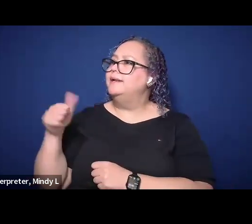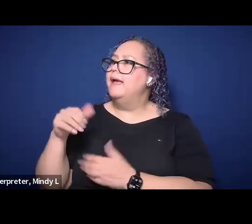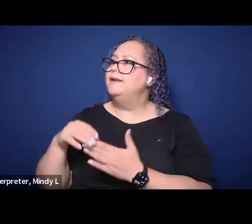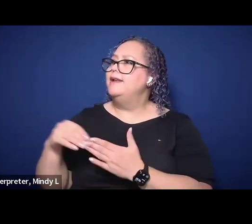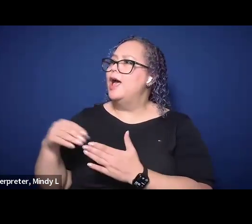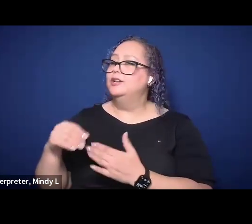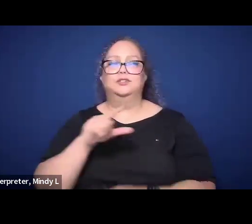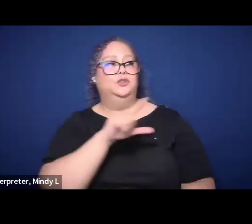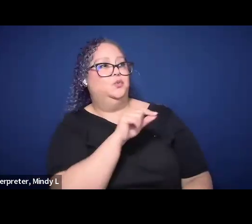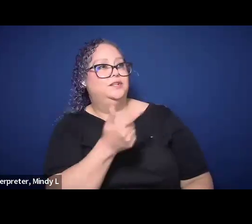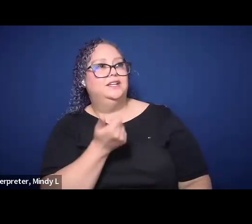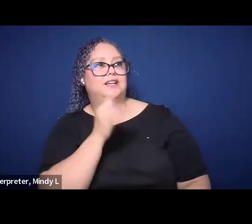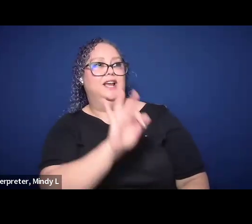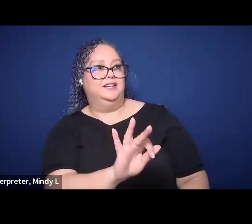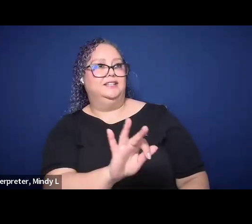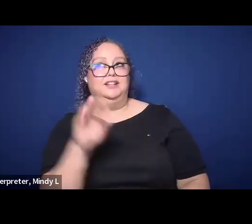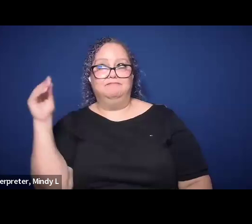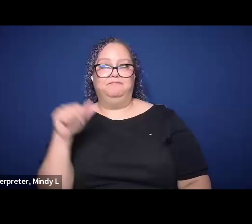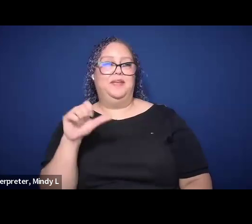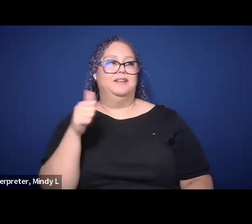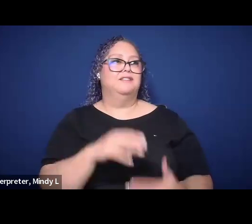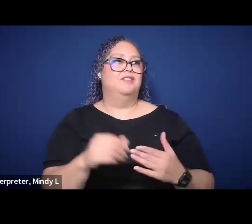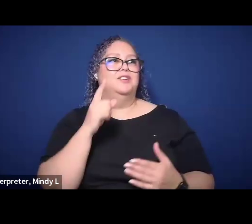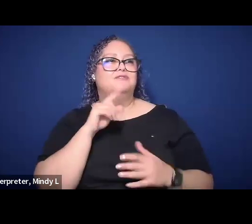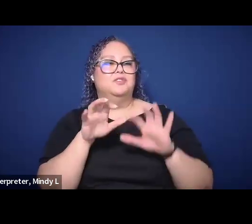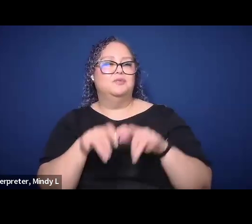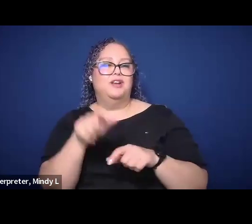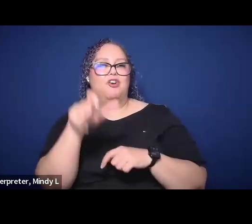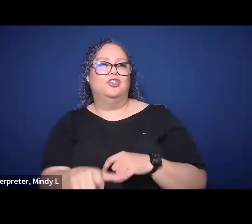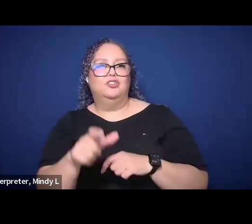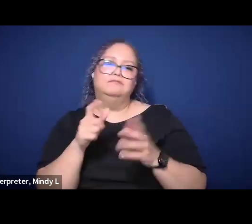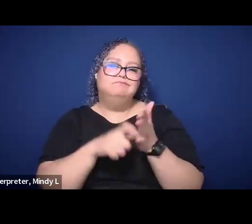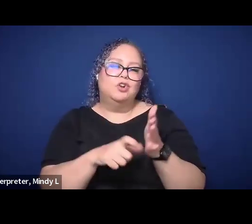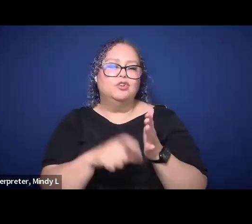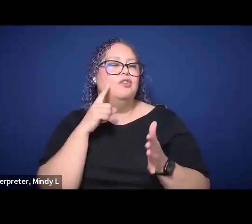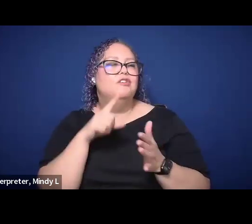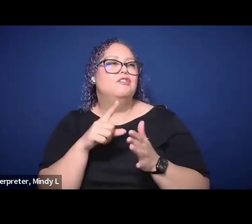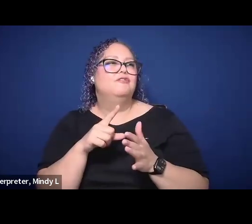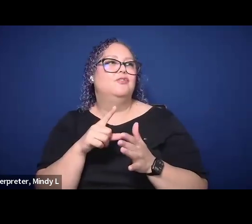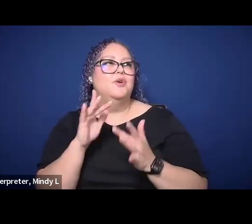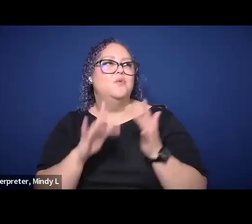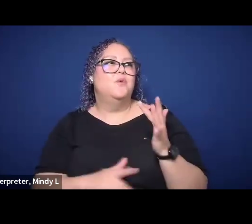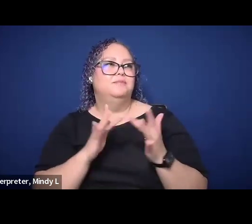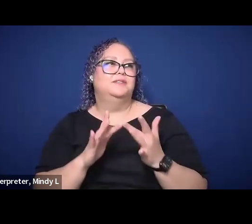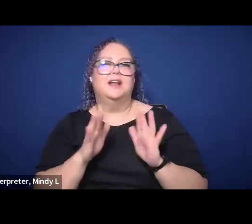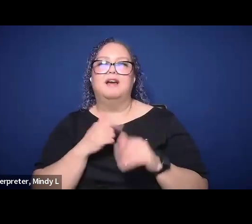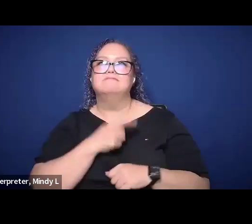a website that I will not name because because I'm judging them for paying me that.